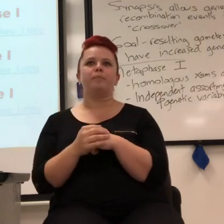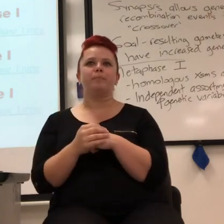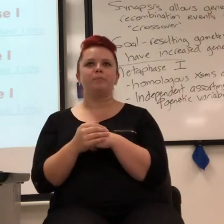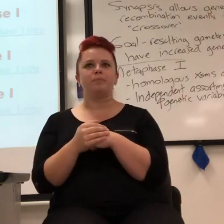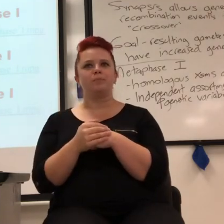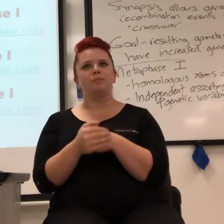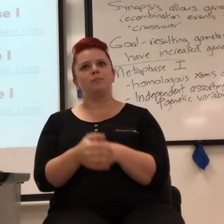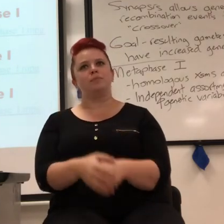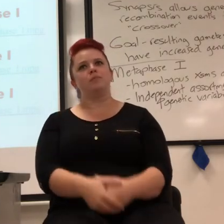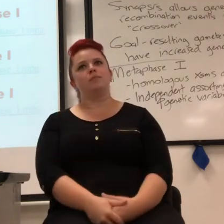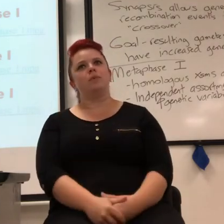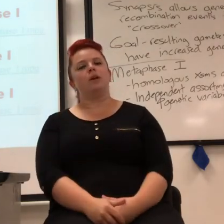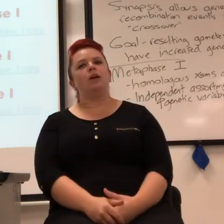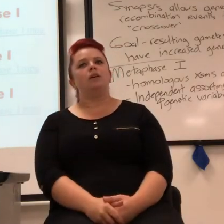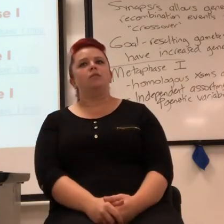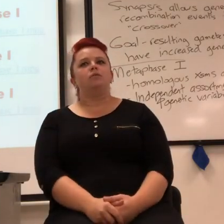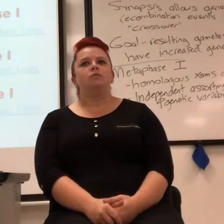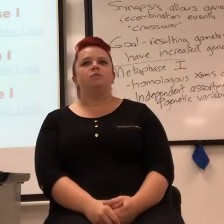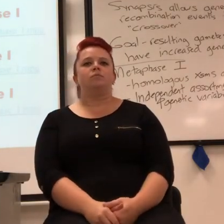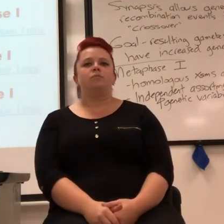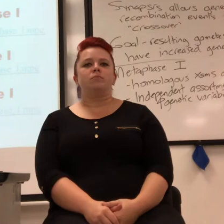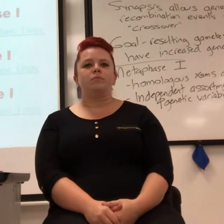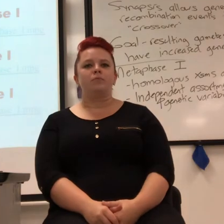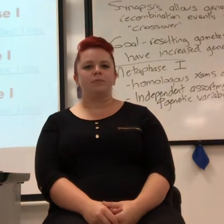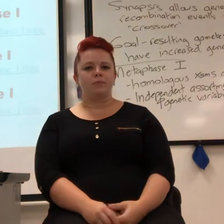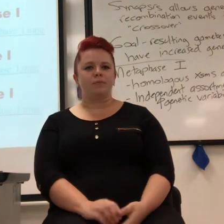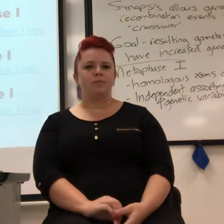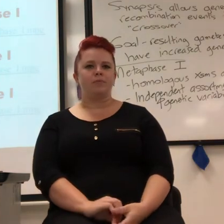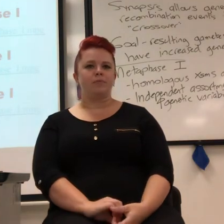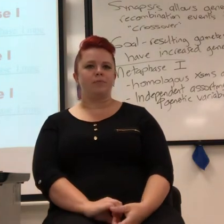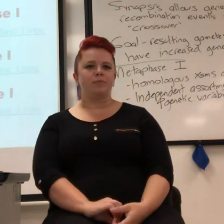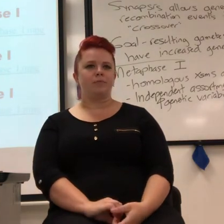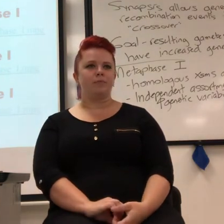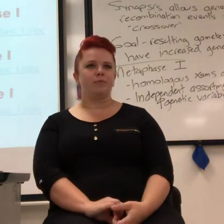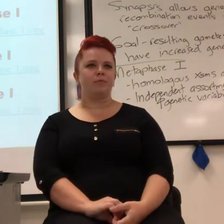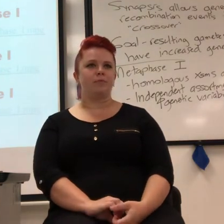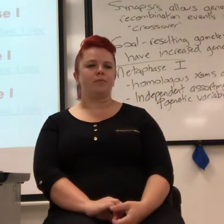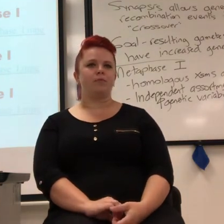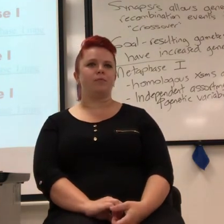Separate homologous chromosomes.